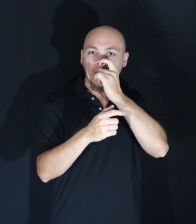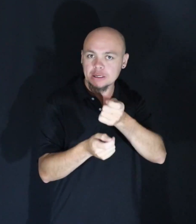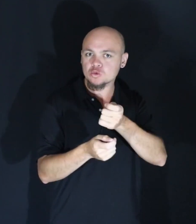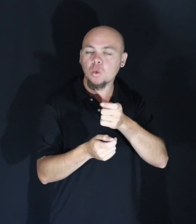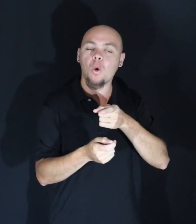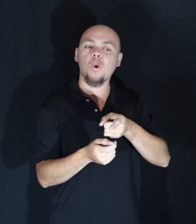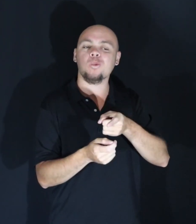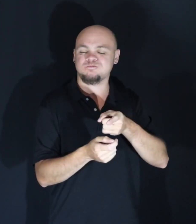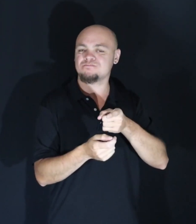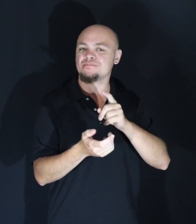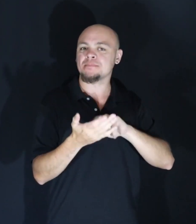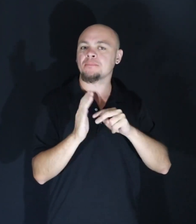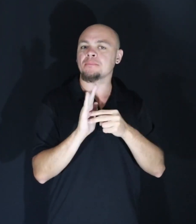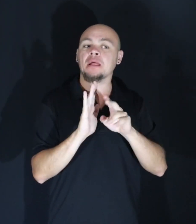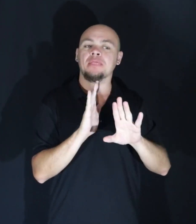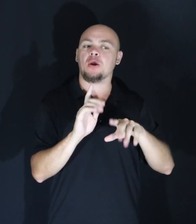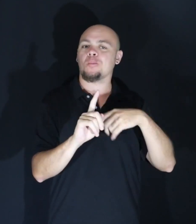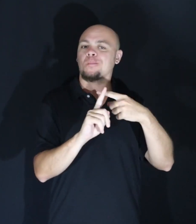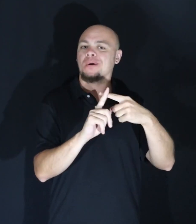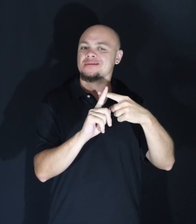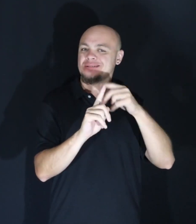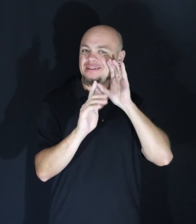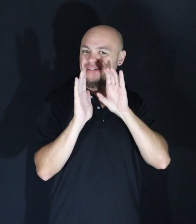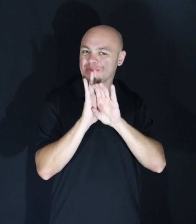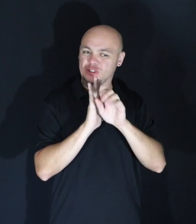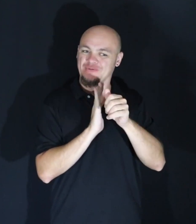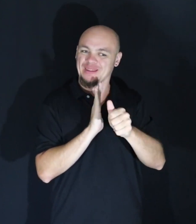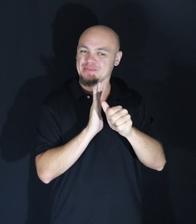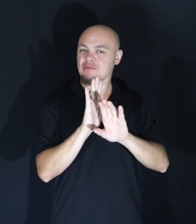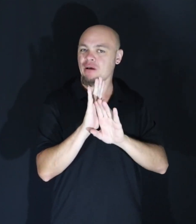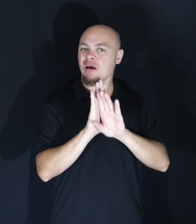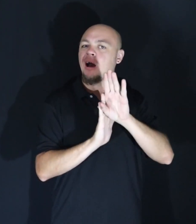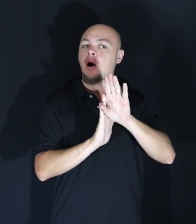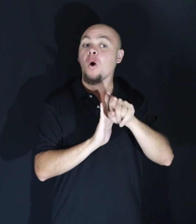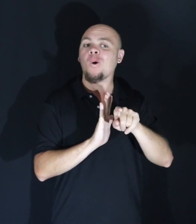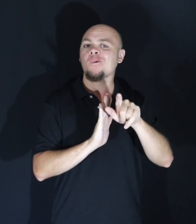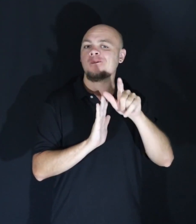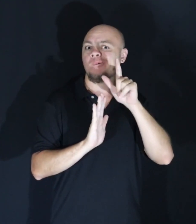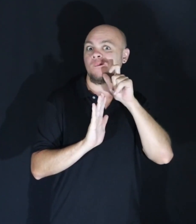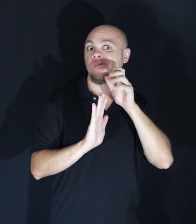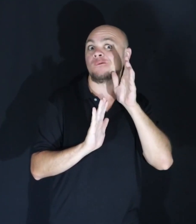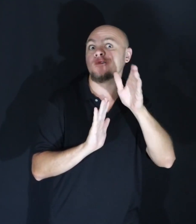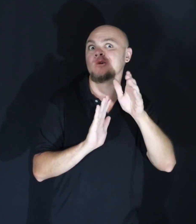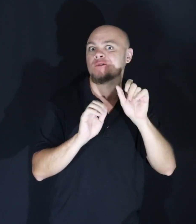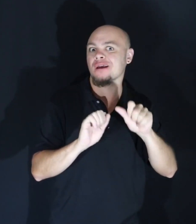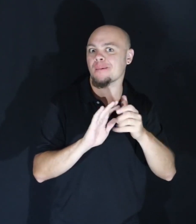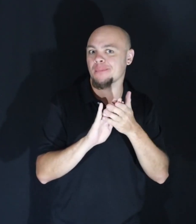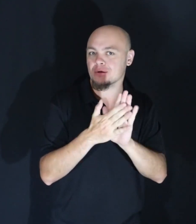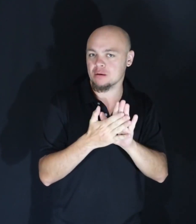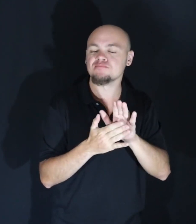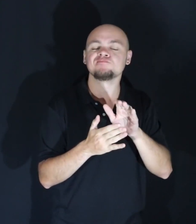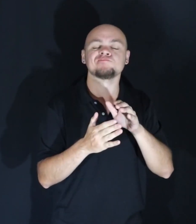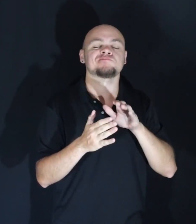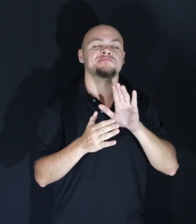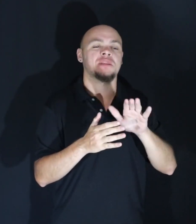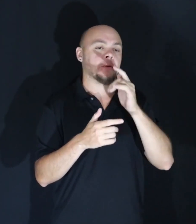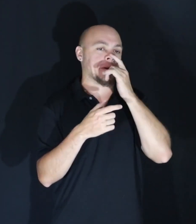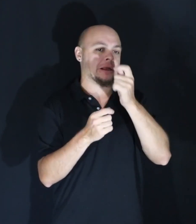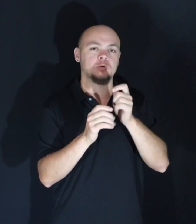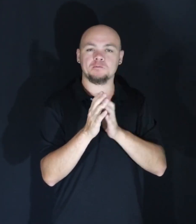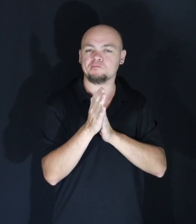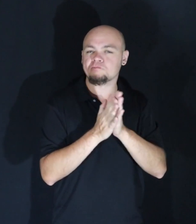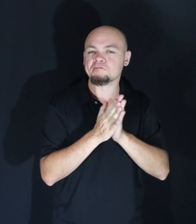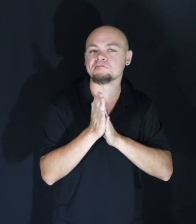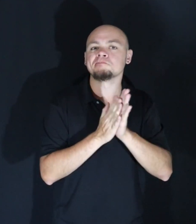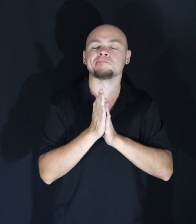children, they develop a positive image of who they are and who they can become. When we nurture their interests, they